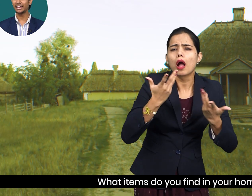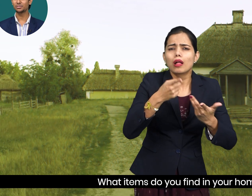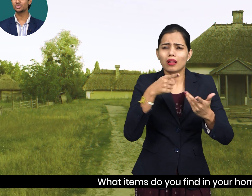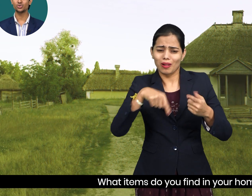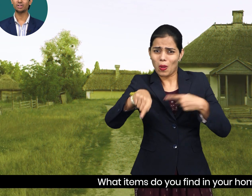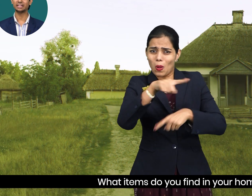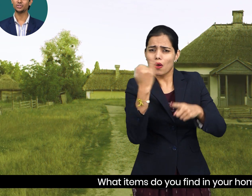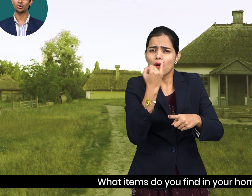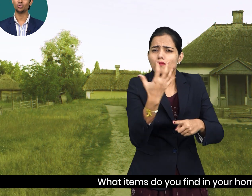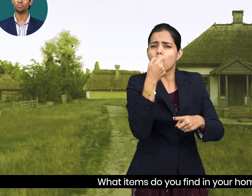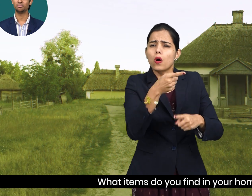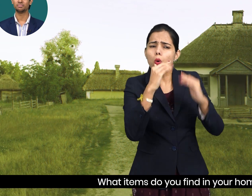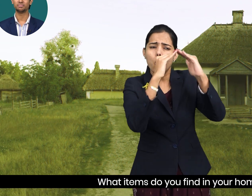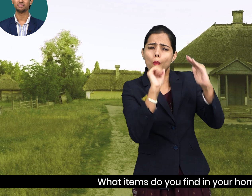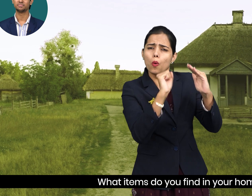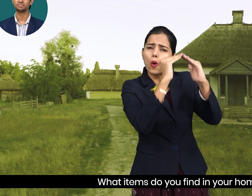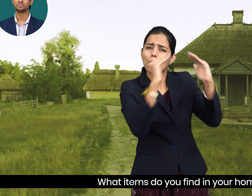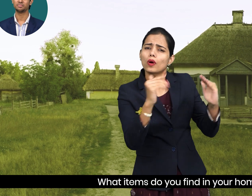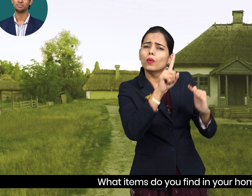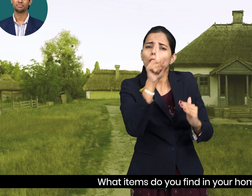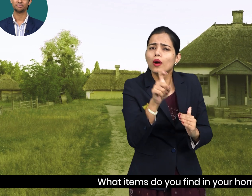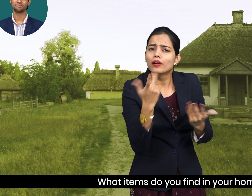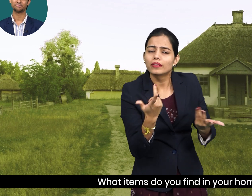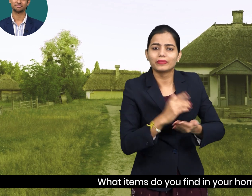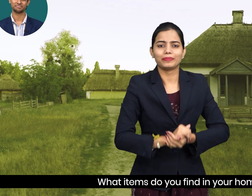What items do you find in your home?